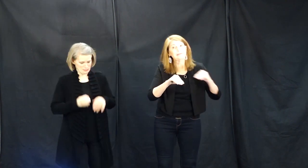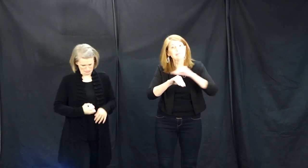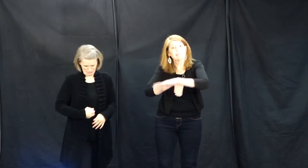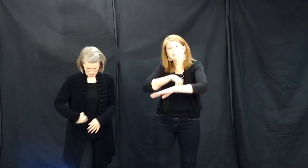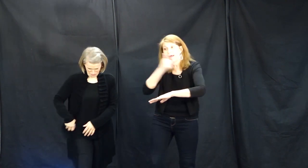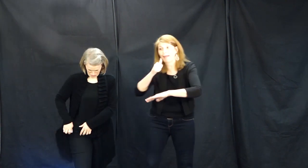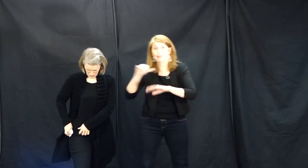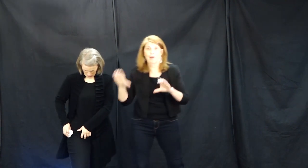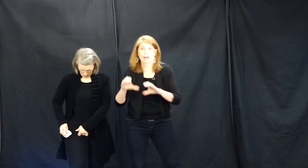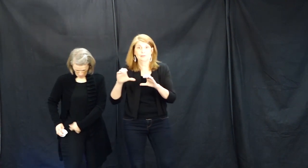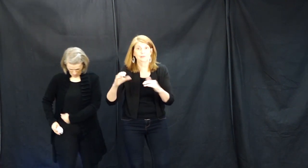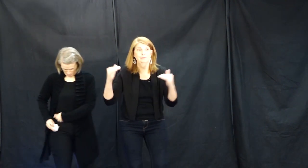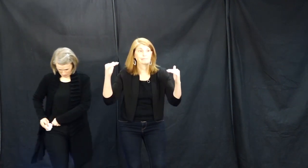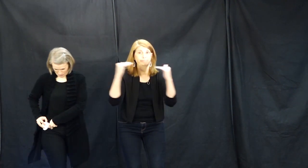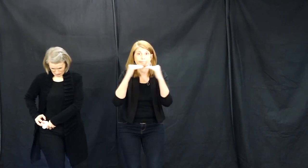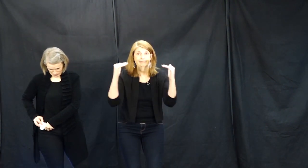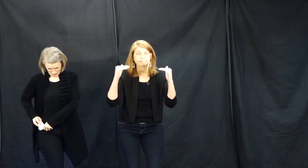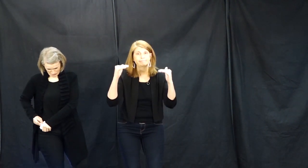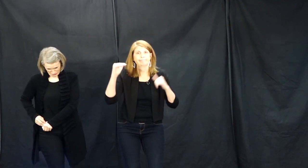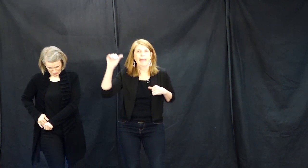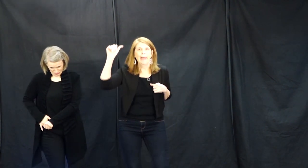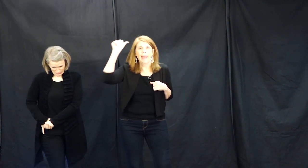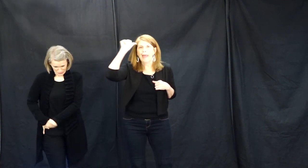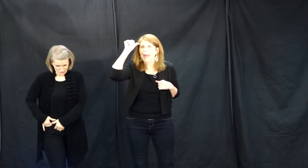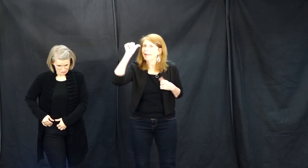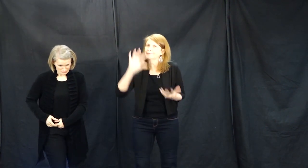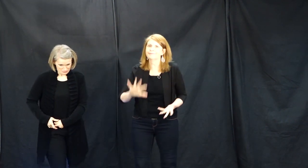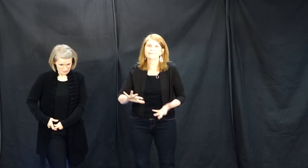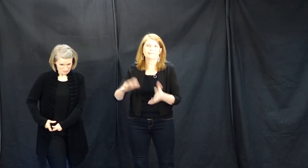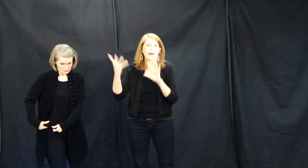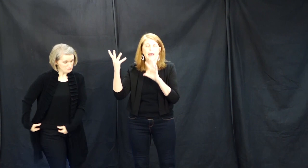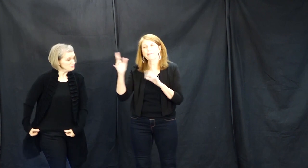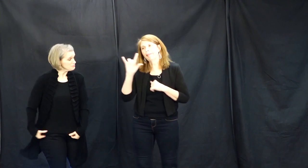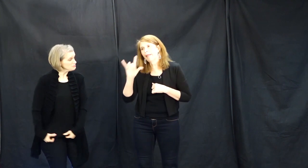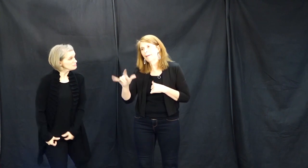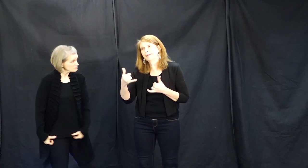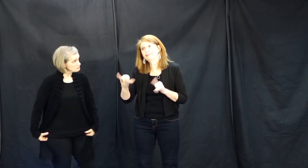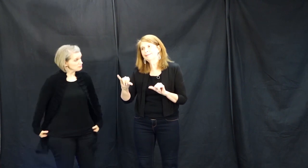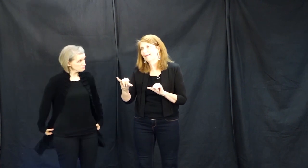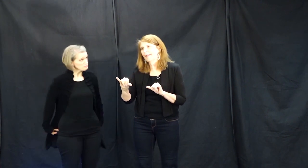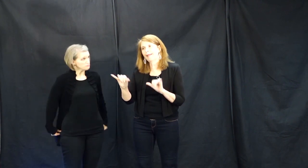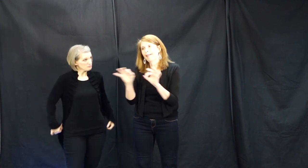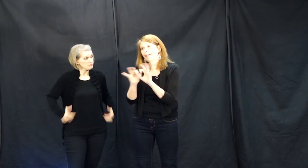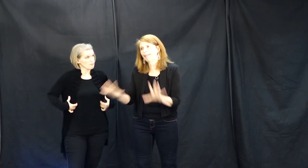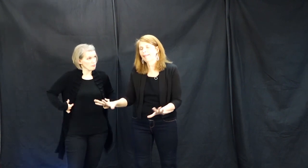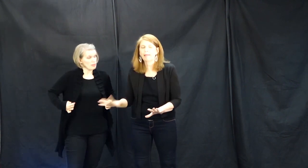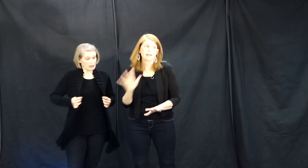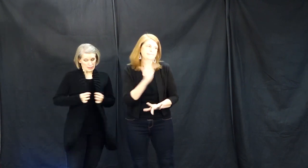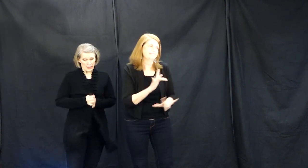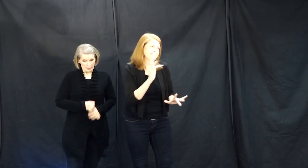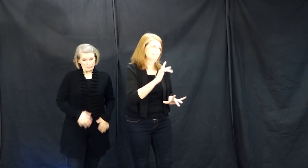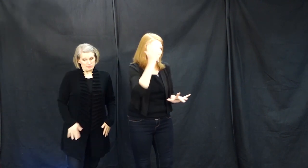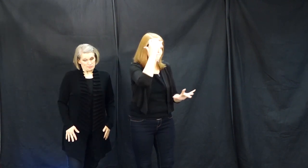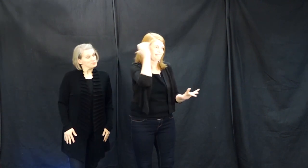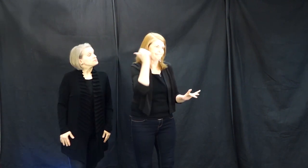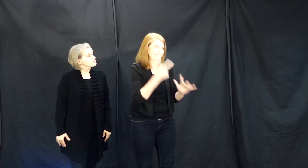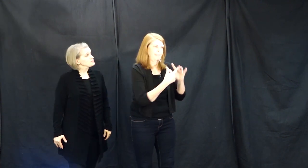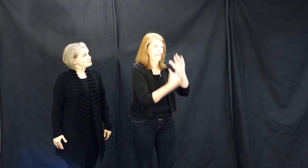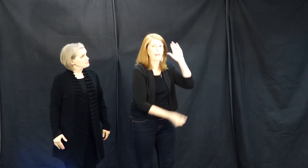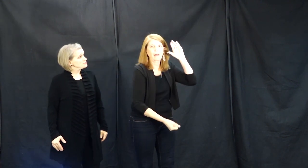opposite reaction. John Adams shot the bed. I love the guy, but he's a traction. Poor Alexander Hamilton, he is missing in